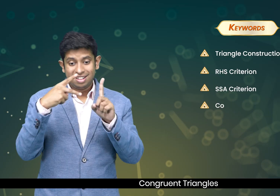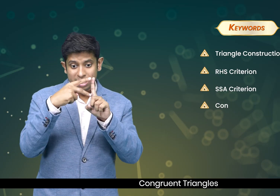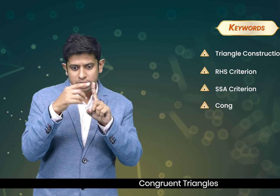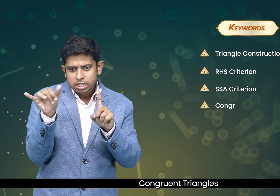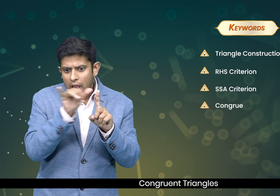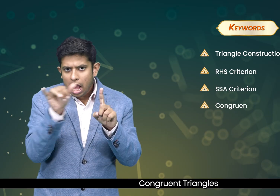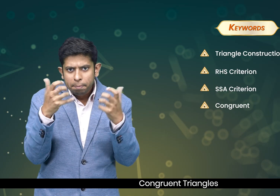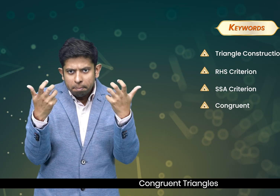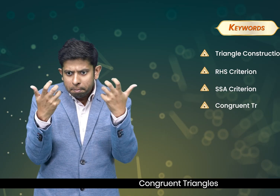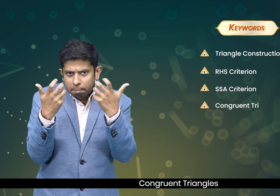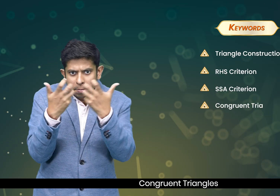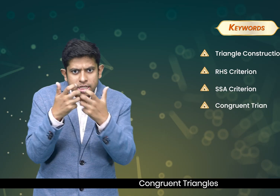congruent triangles,